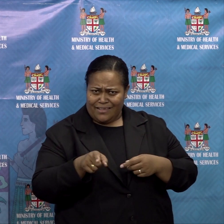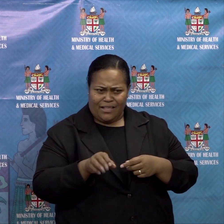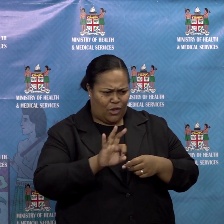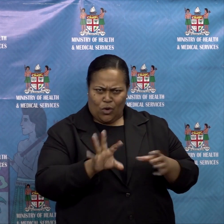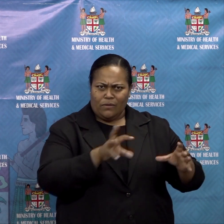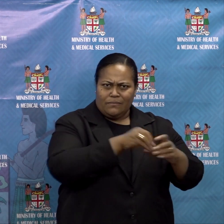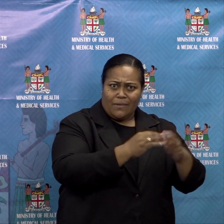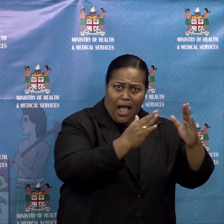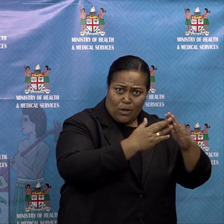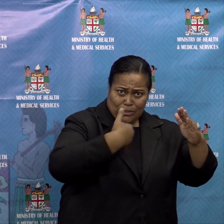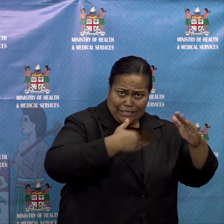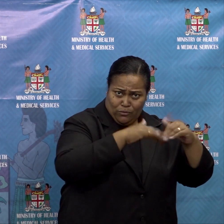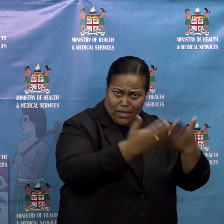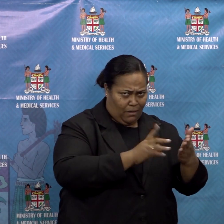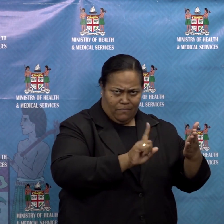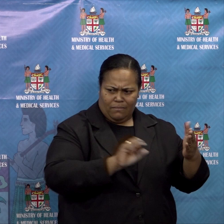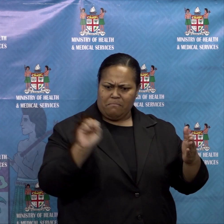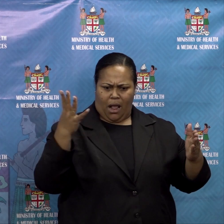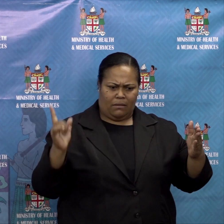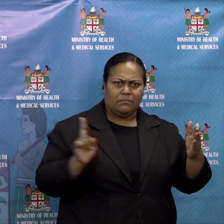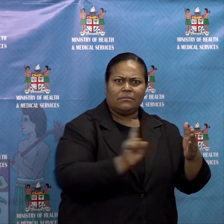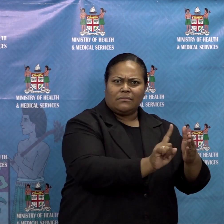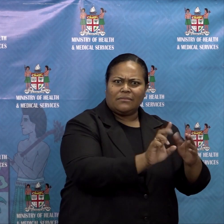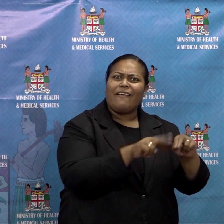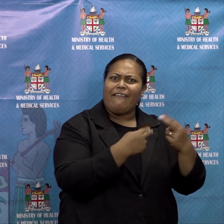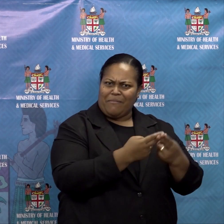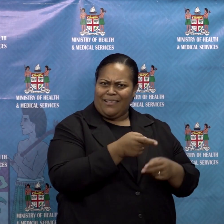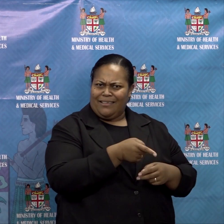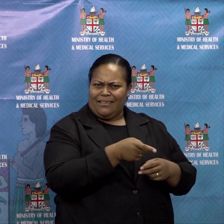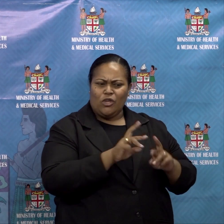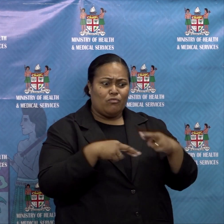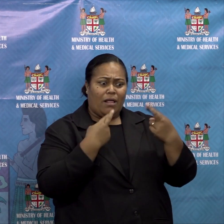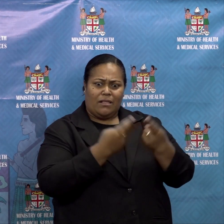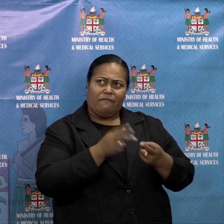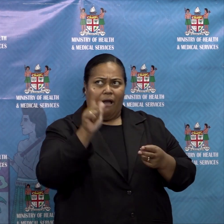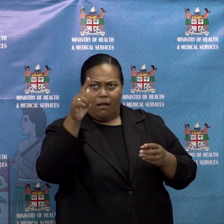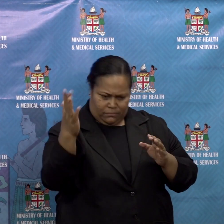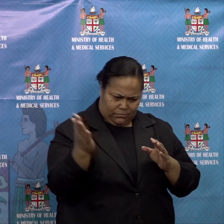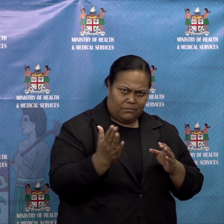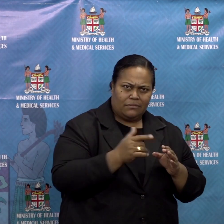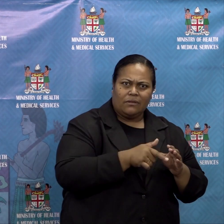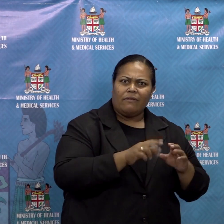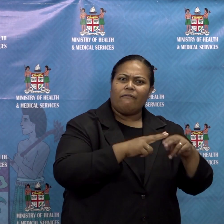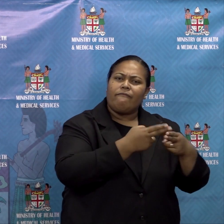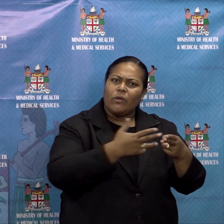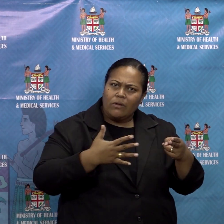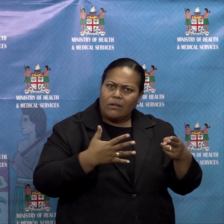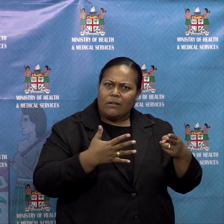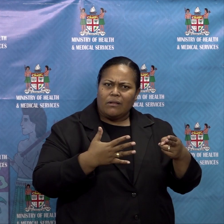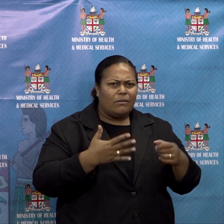of our households, as well as bring in distant relatives who we